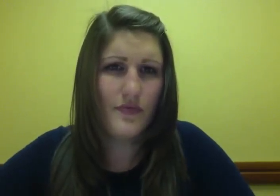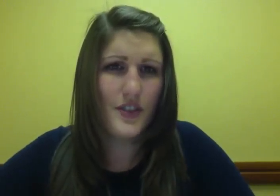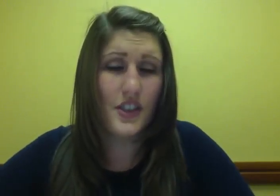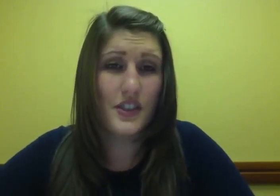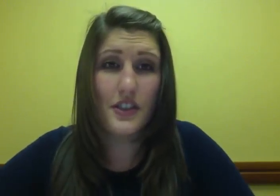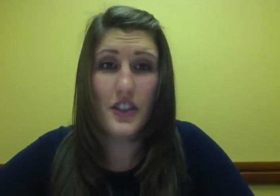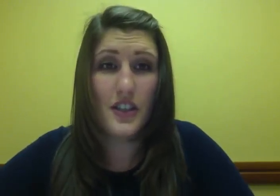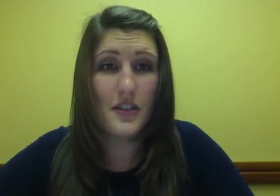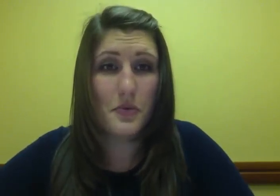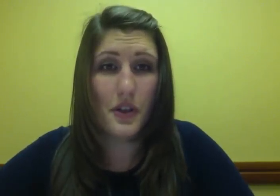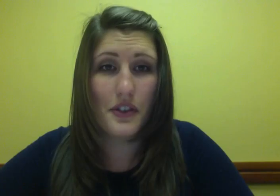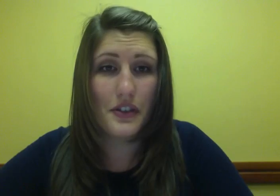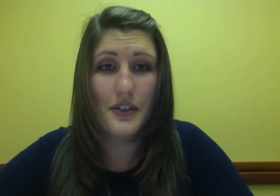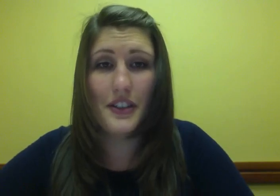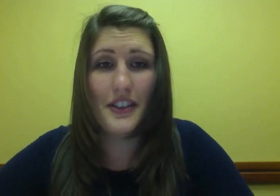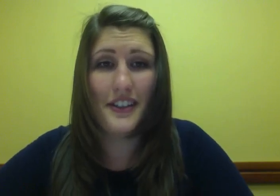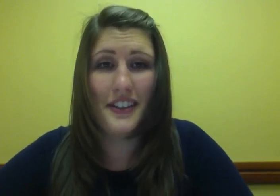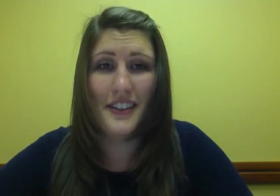She has a lot of fun, whatever they're doing.